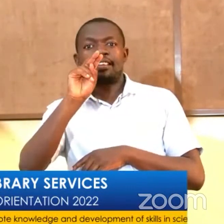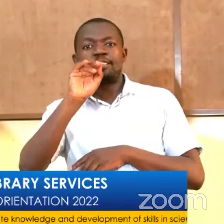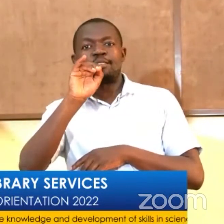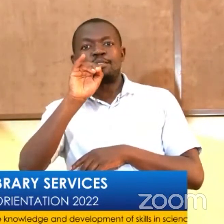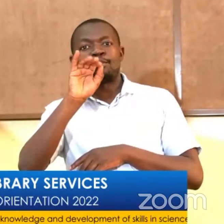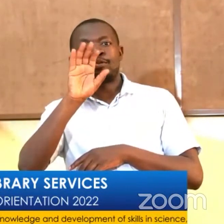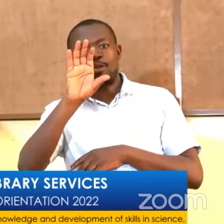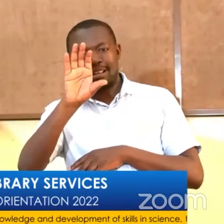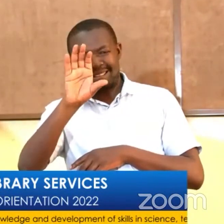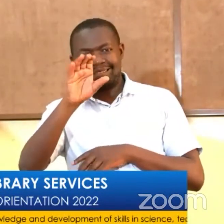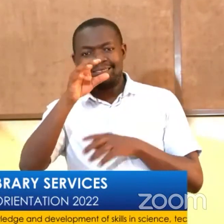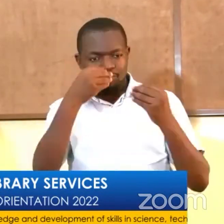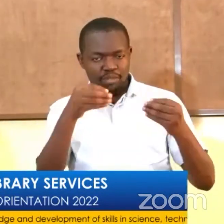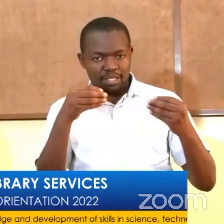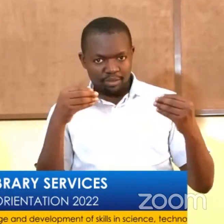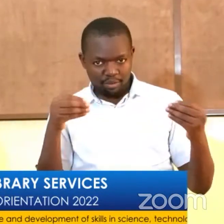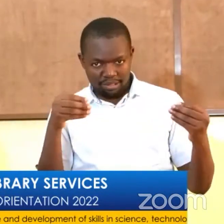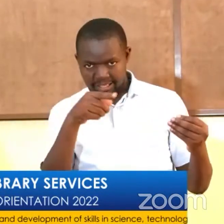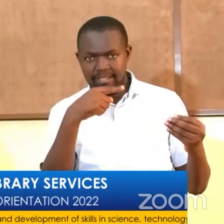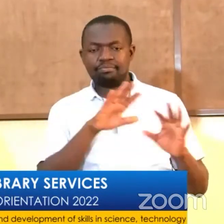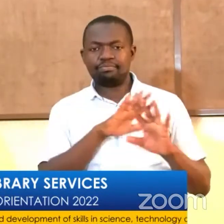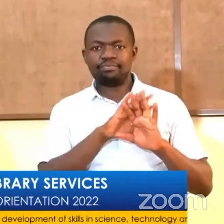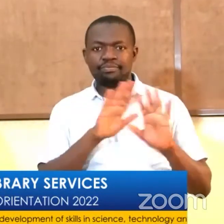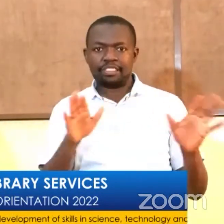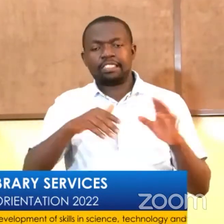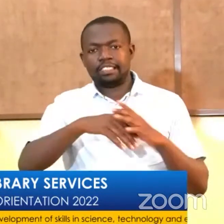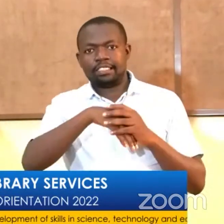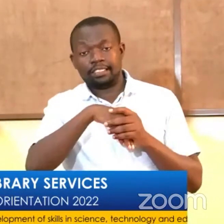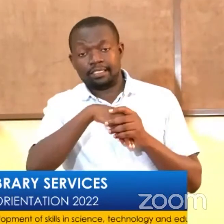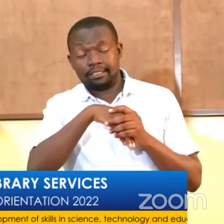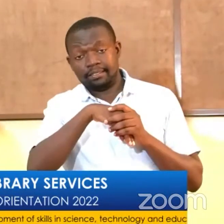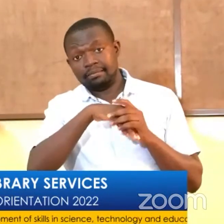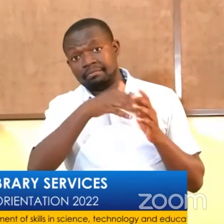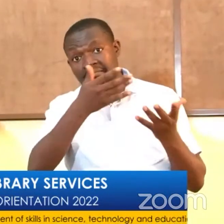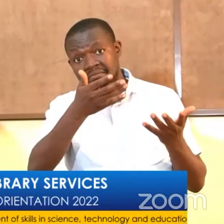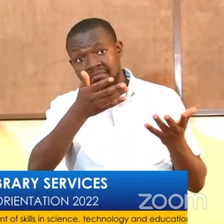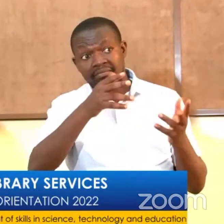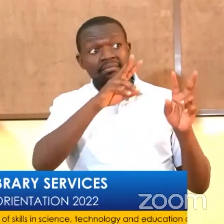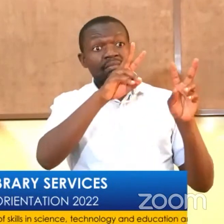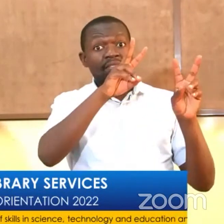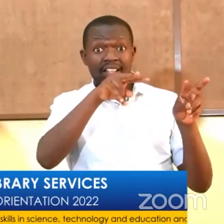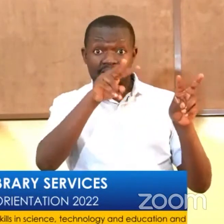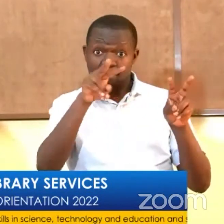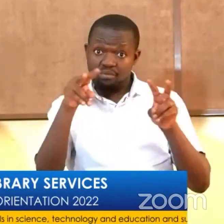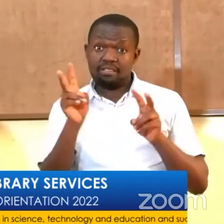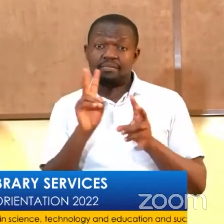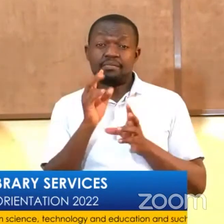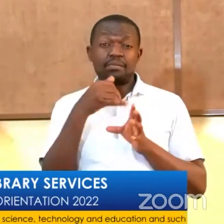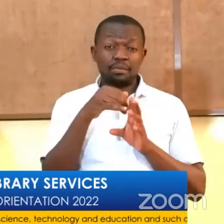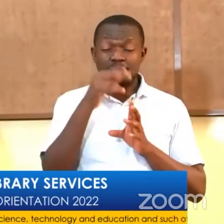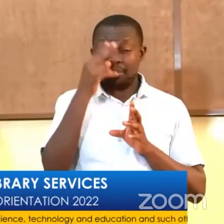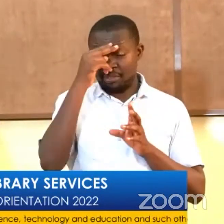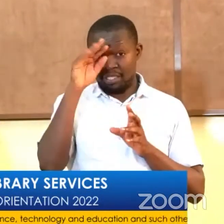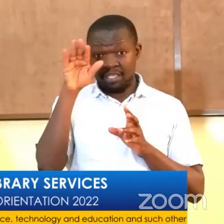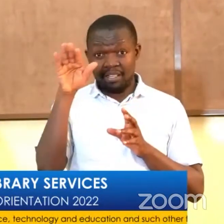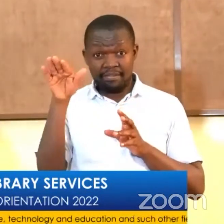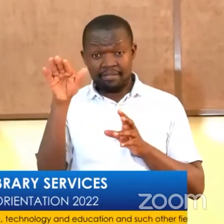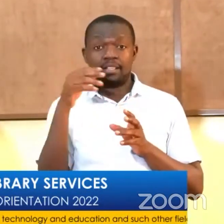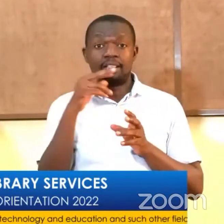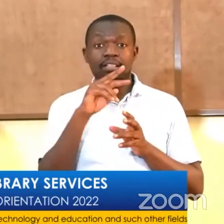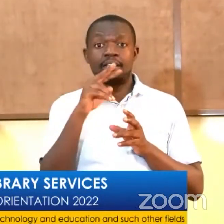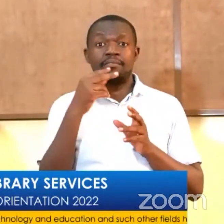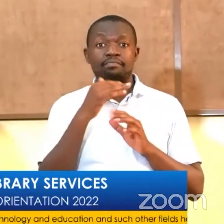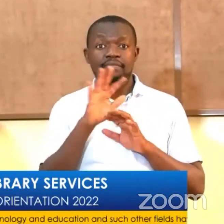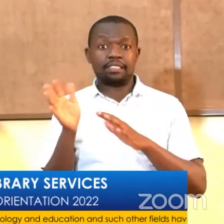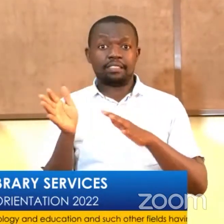access them. We have. Will the tour also include students on evening? I answered